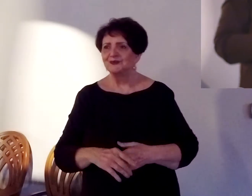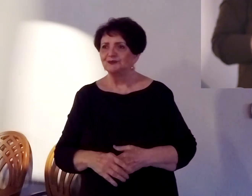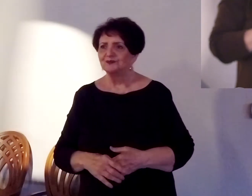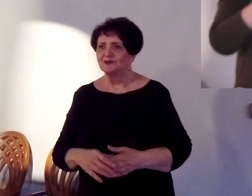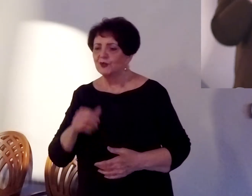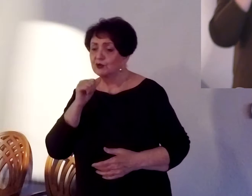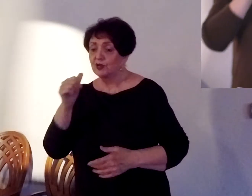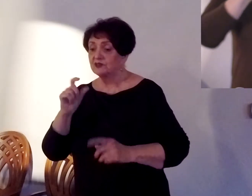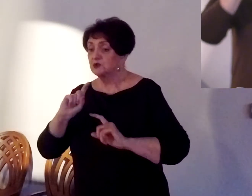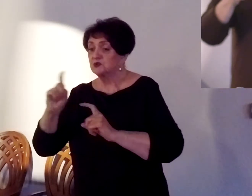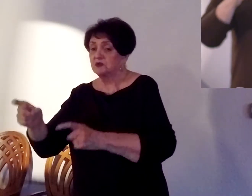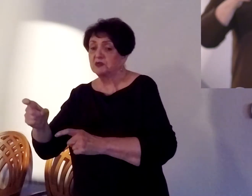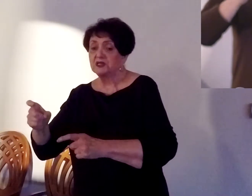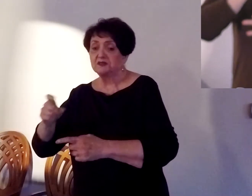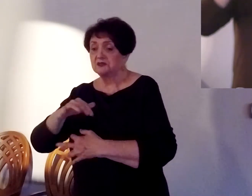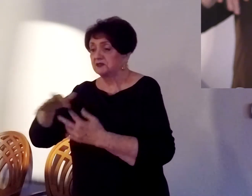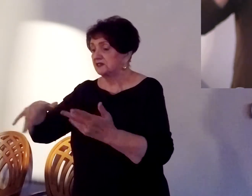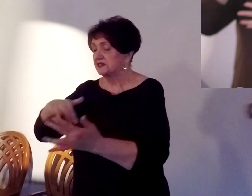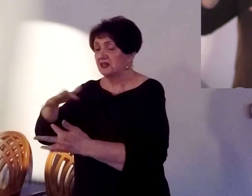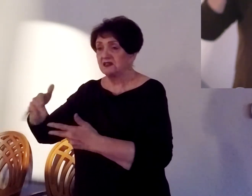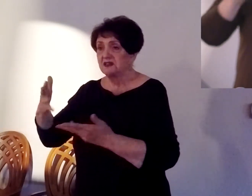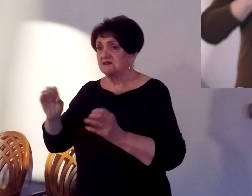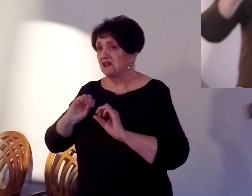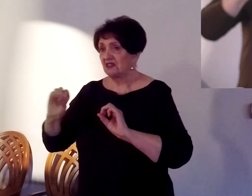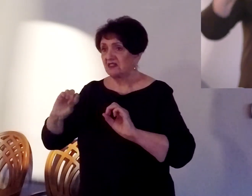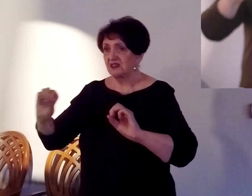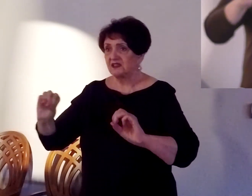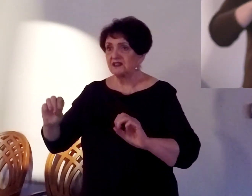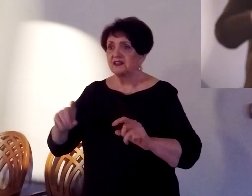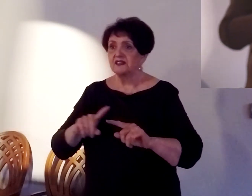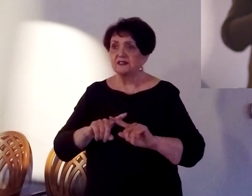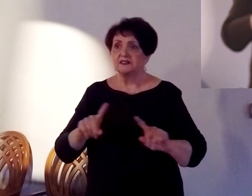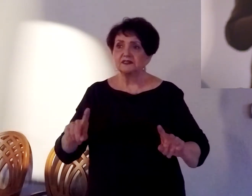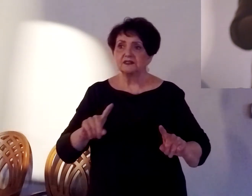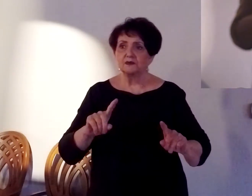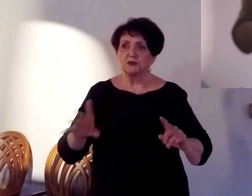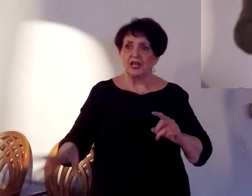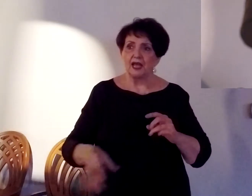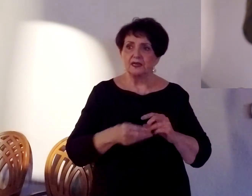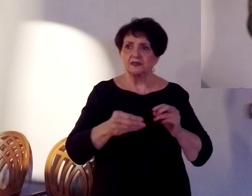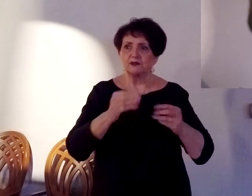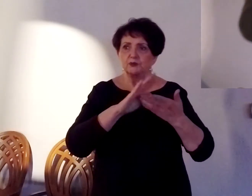contributing to society at all. And then I think about the addicts, whether it's